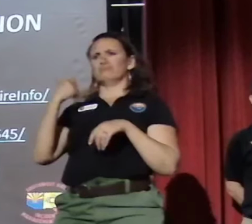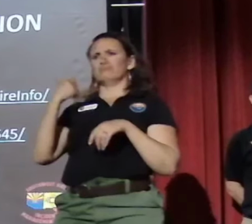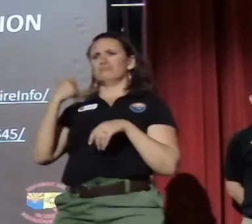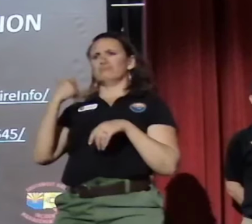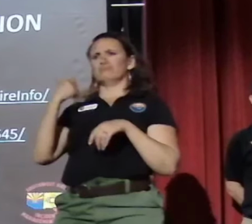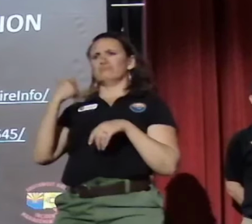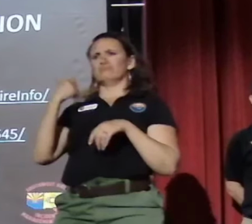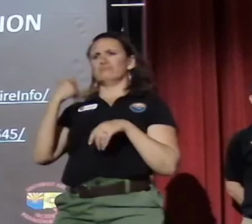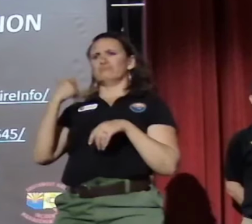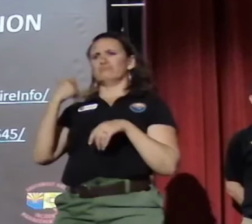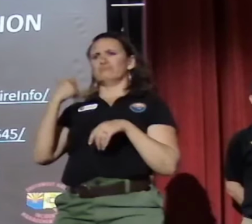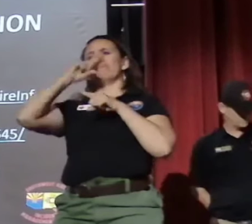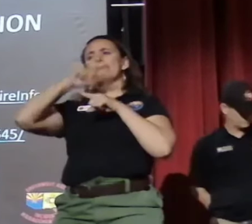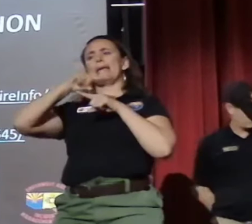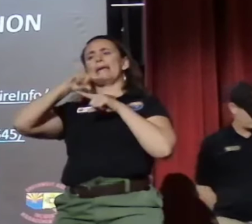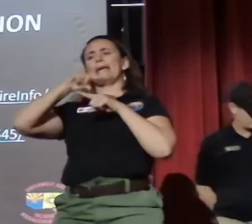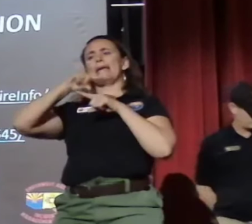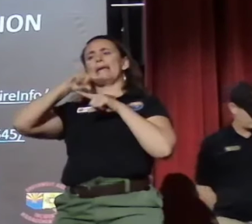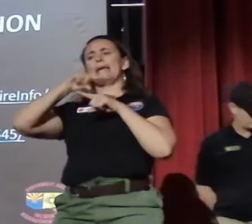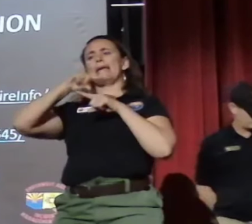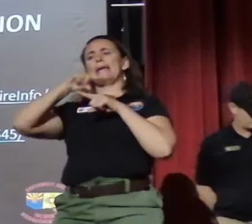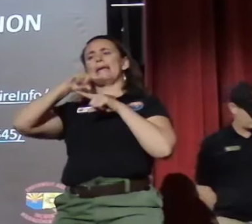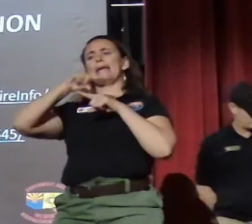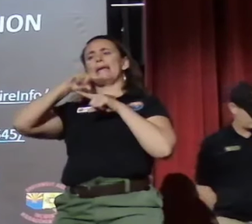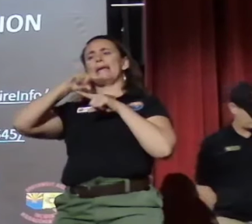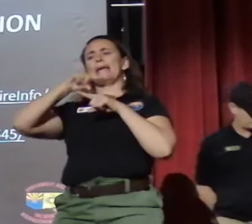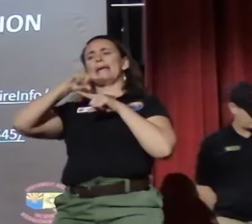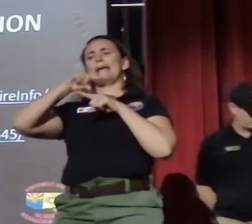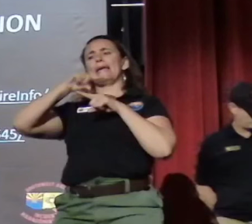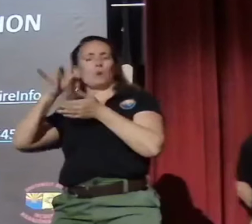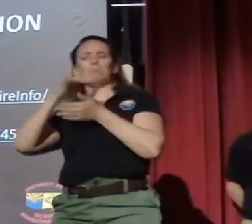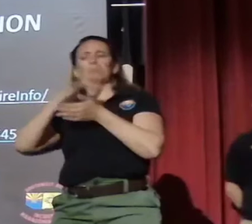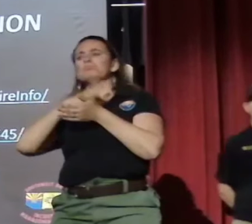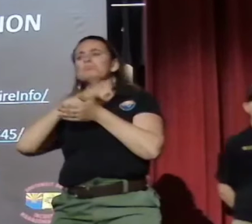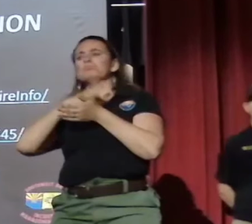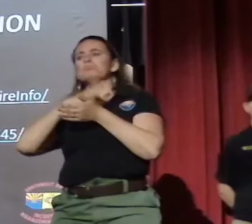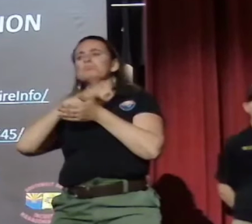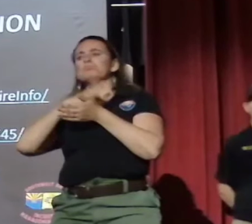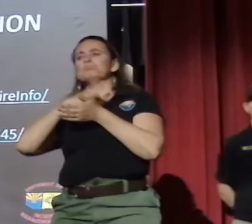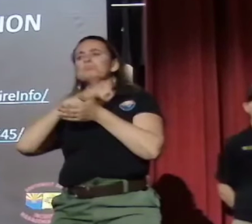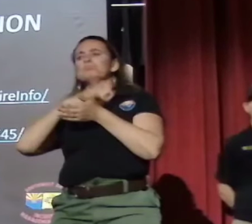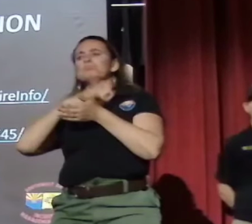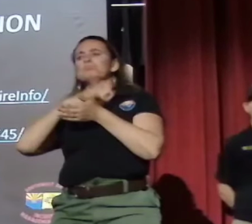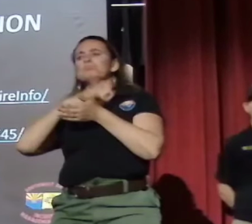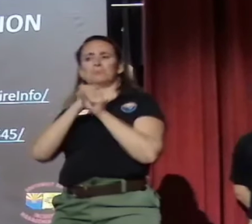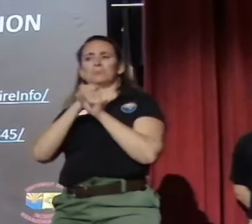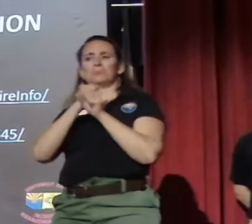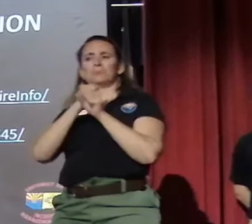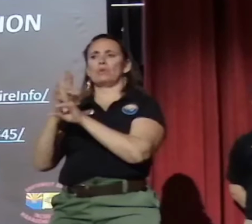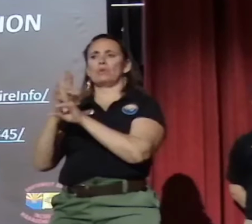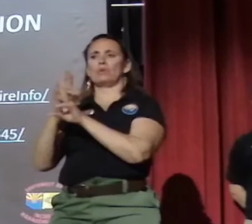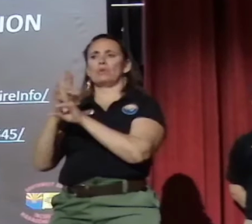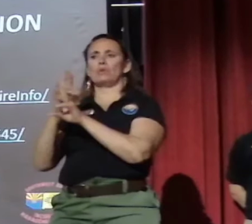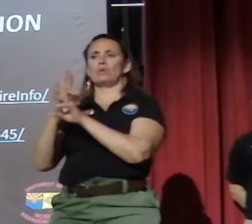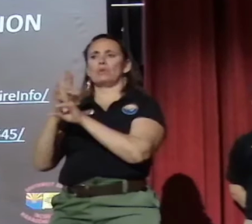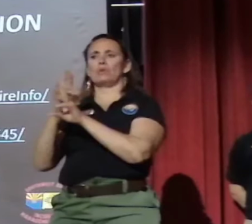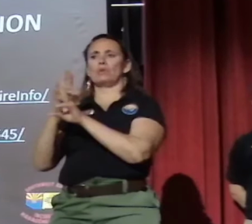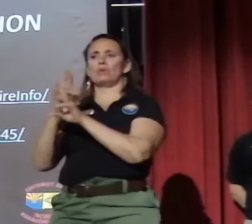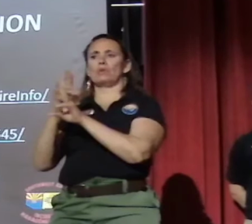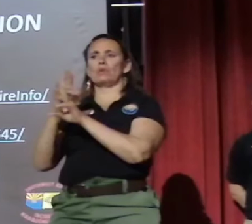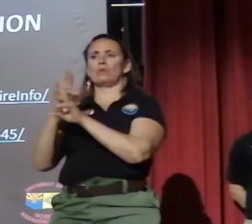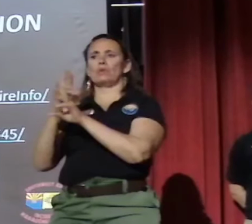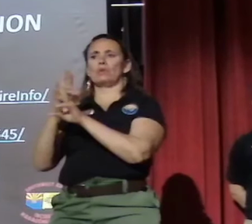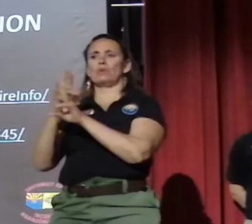mock evacuation. So we practice it a lot, and we want to make sure we're prepared when and if the time ever comes